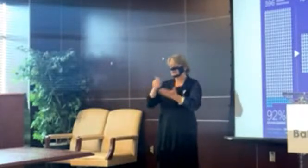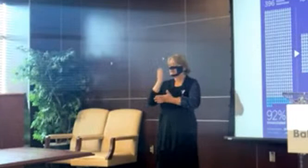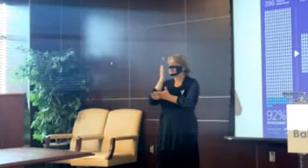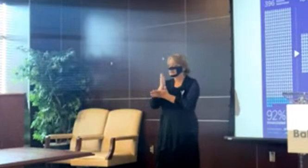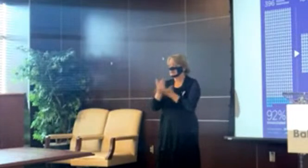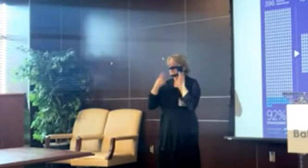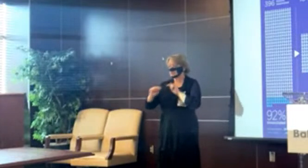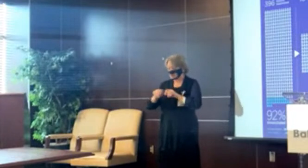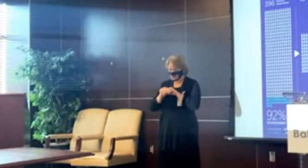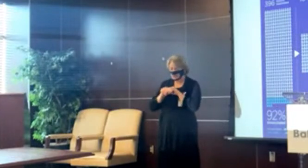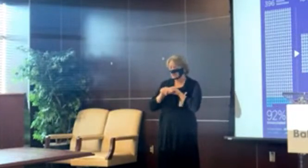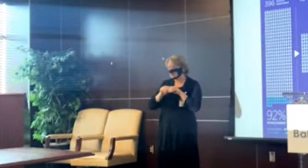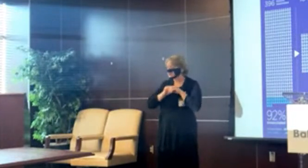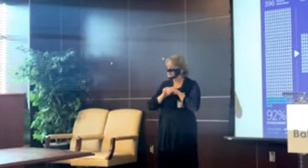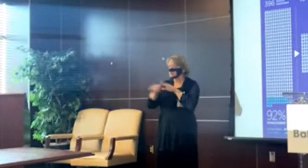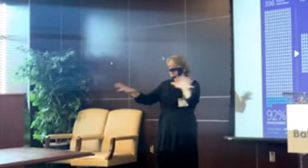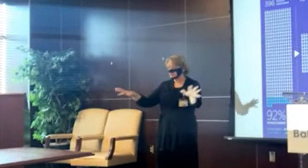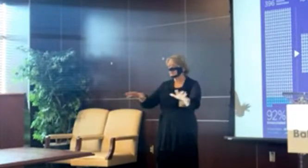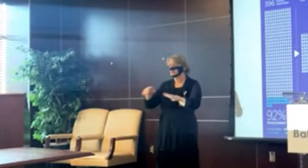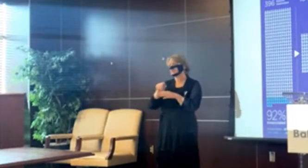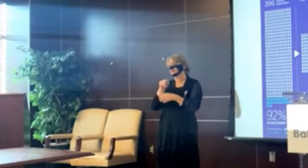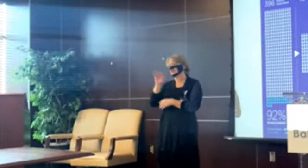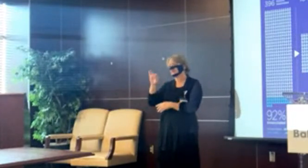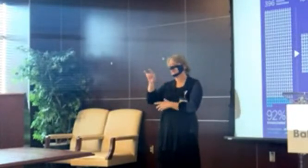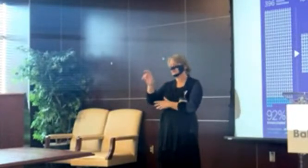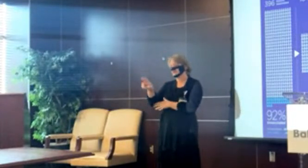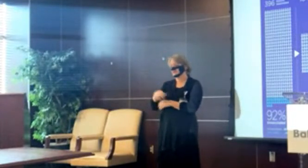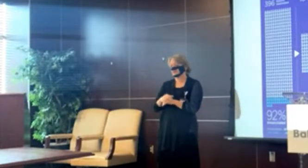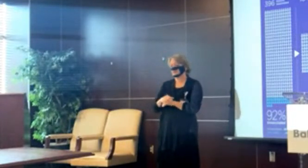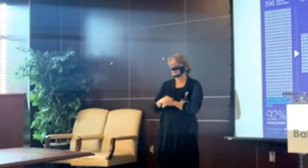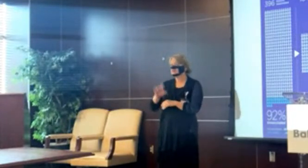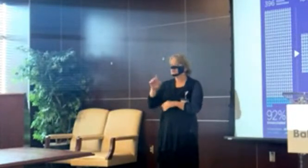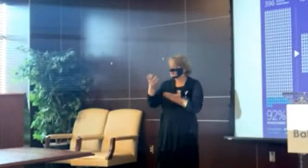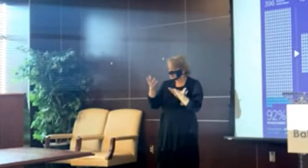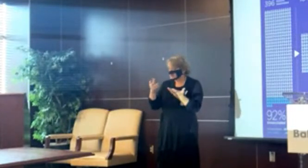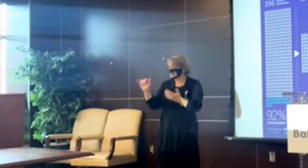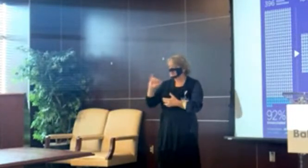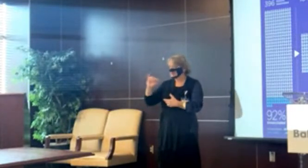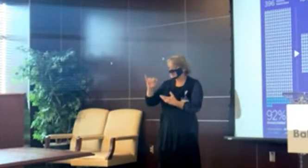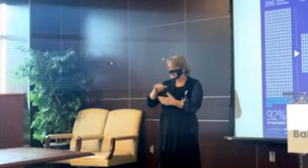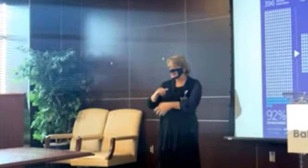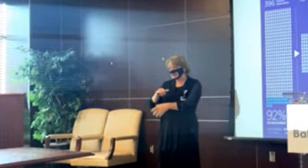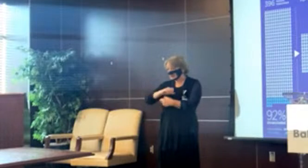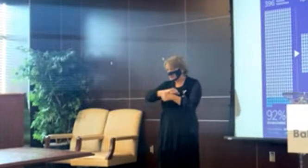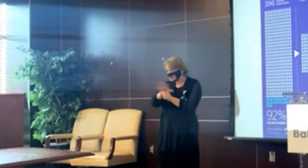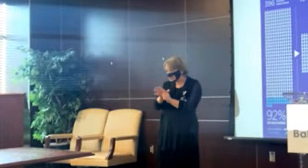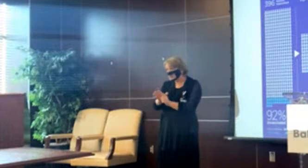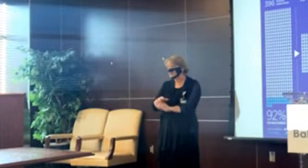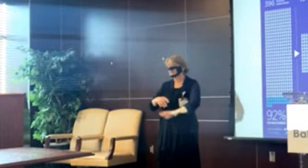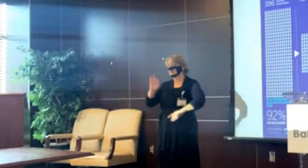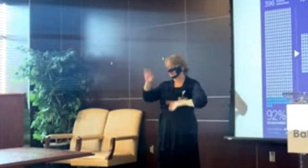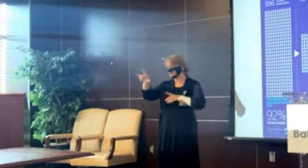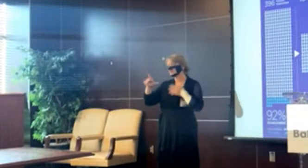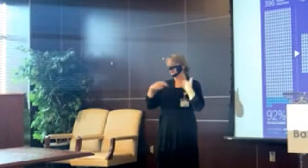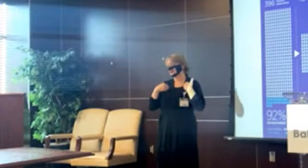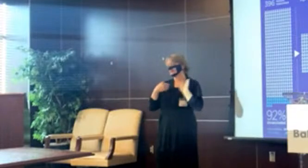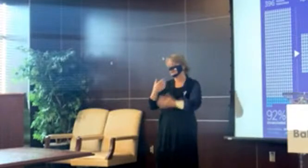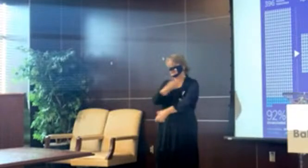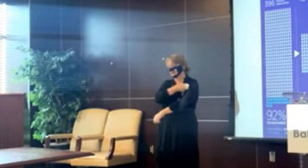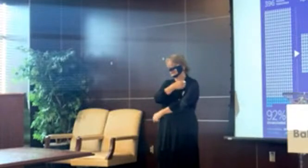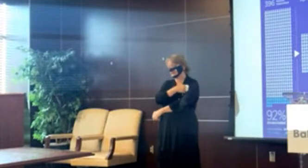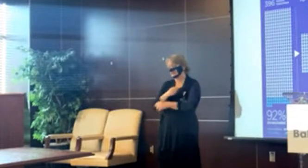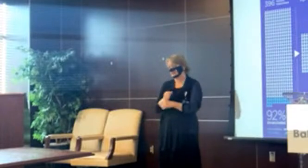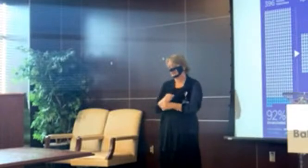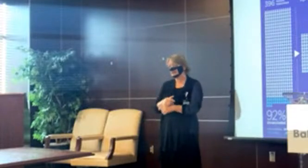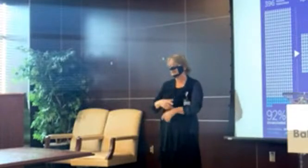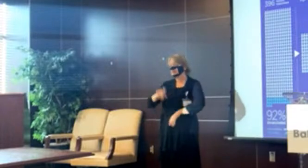well. Like COVID-19, there is a vaccine for flu that is safe, effective, and widely available. Flu shots are